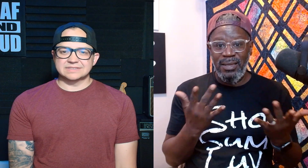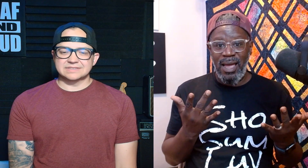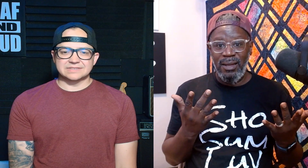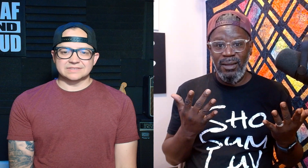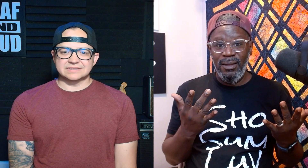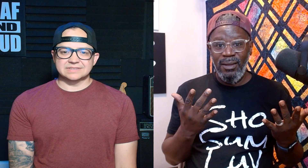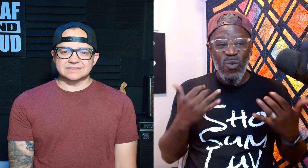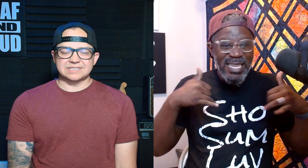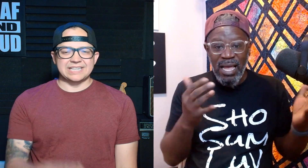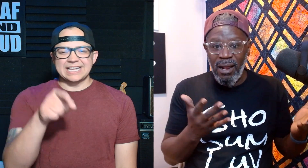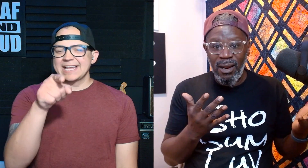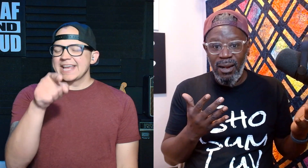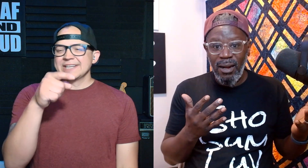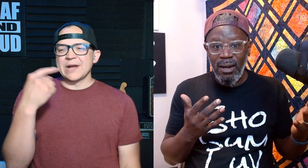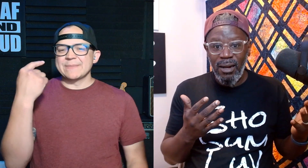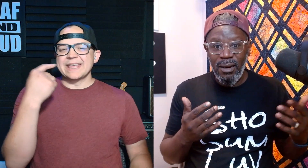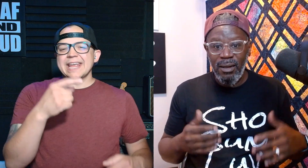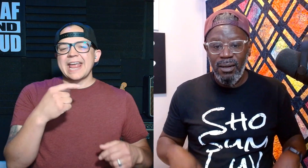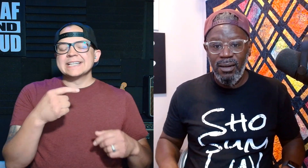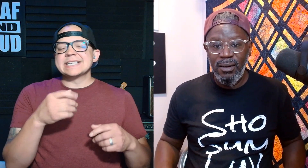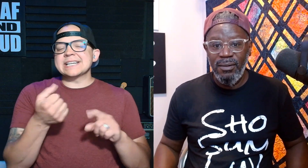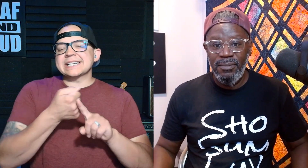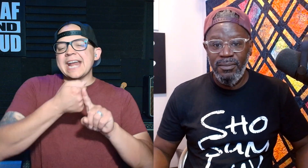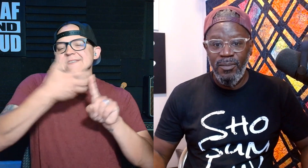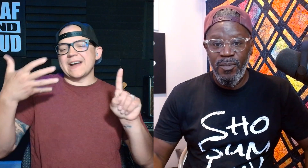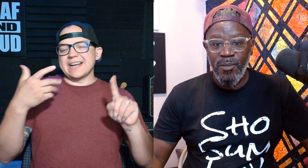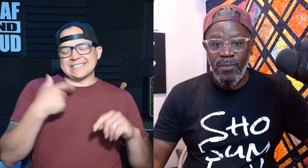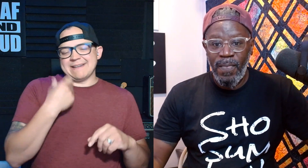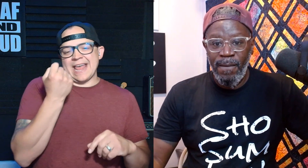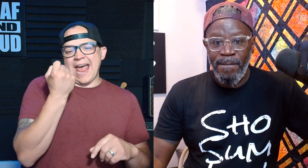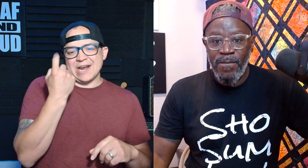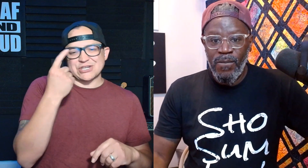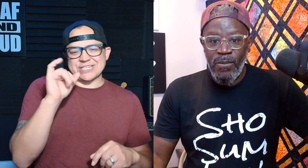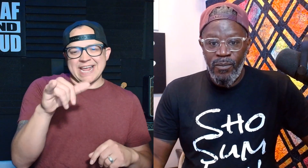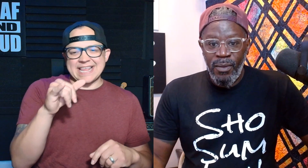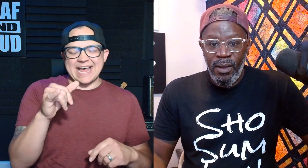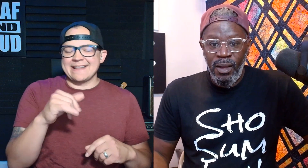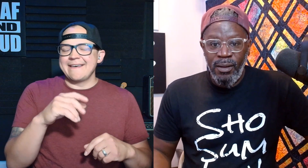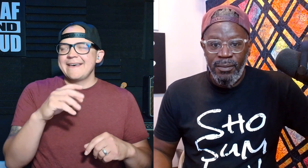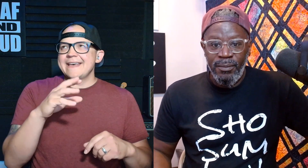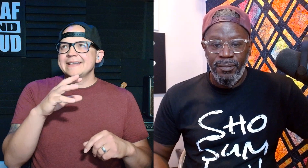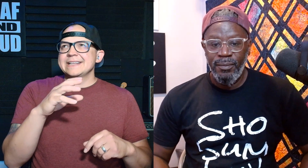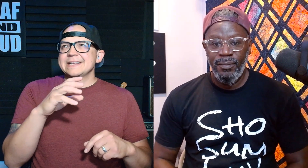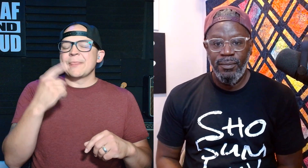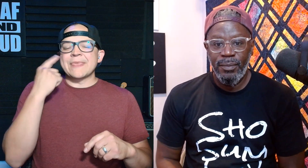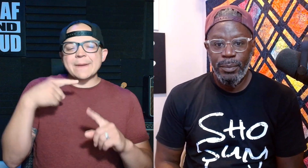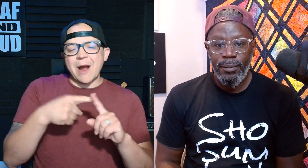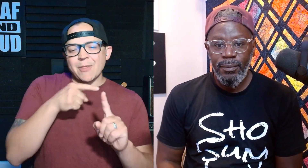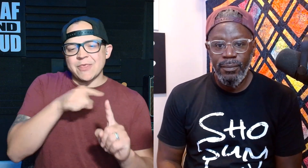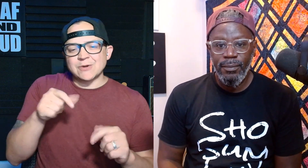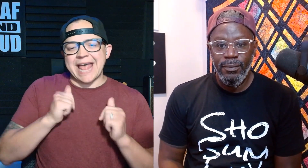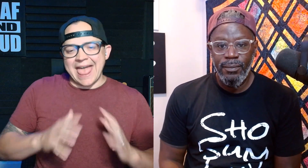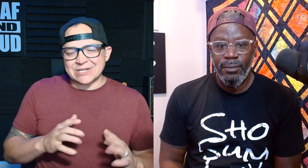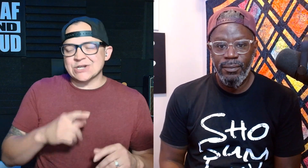in contact. We're still. It's kind of, because I understand that. Think